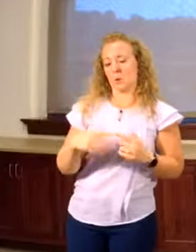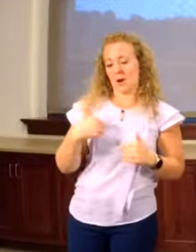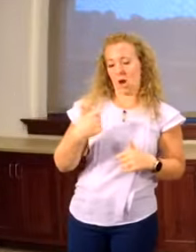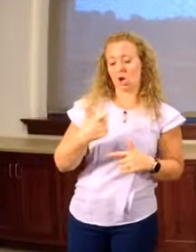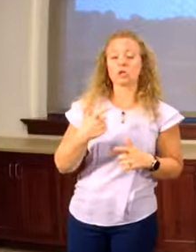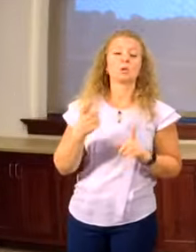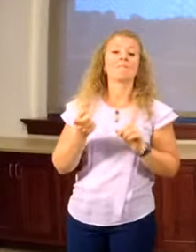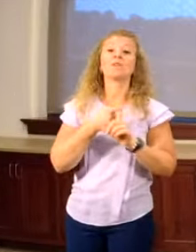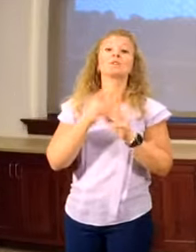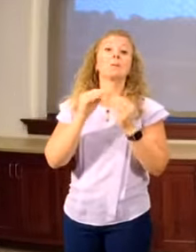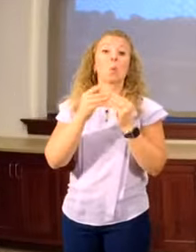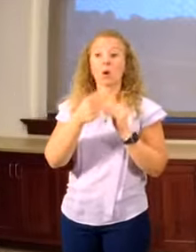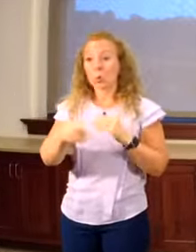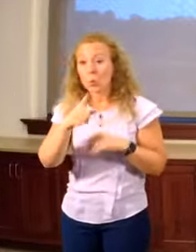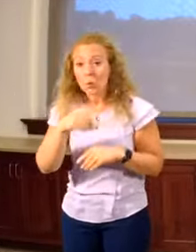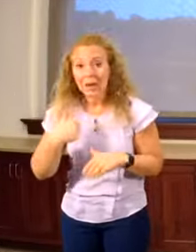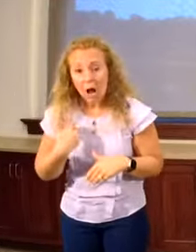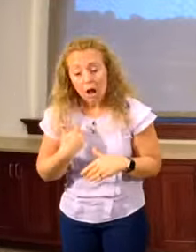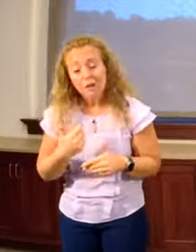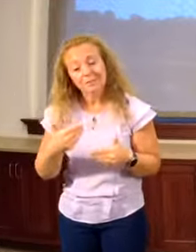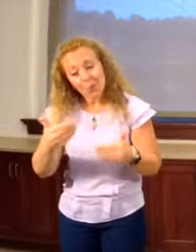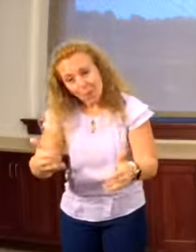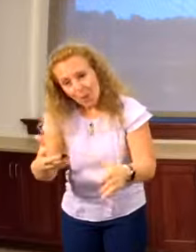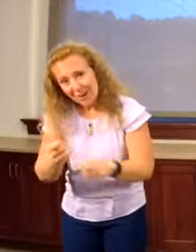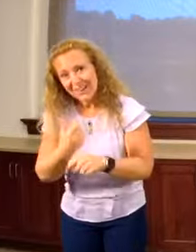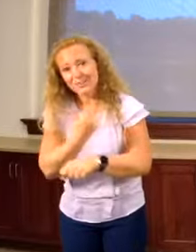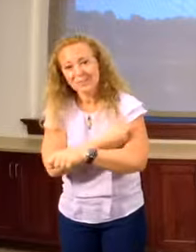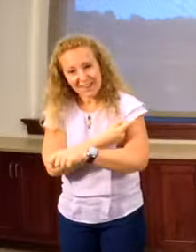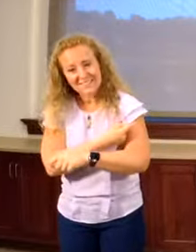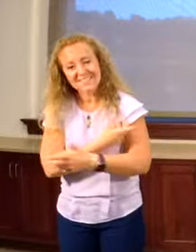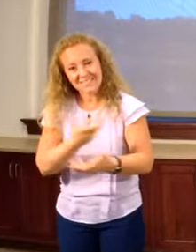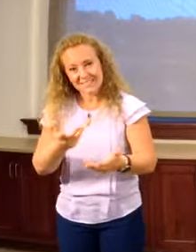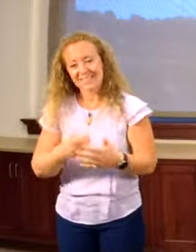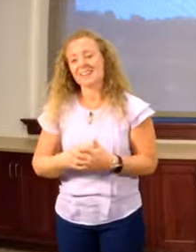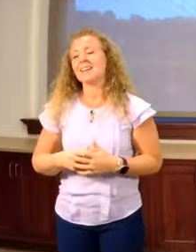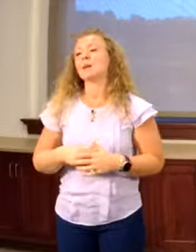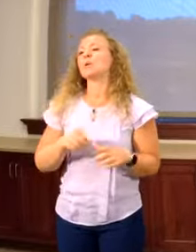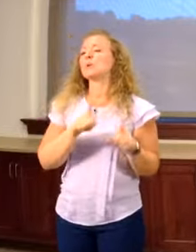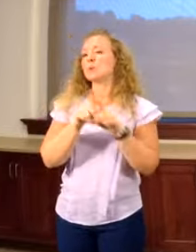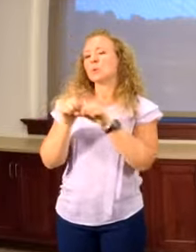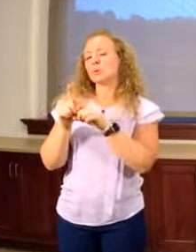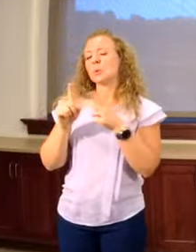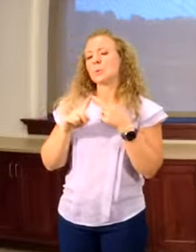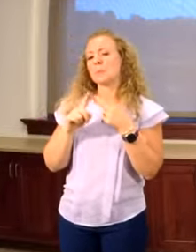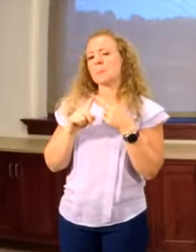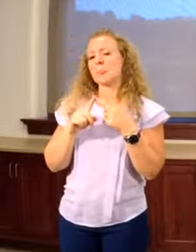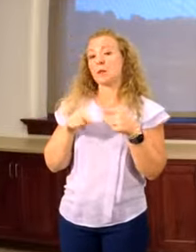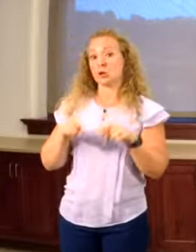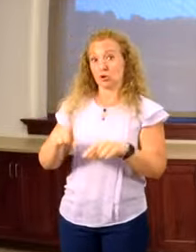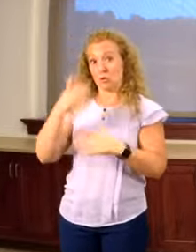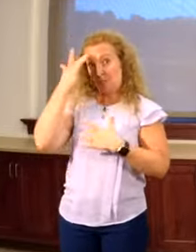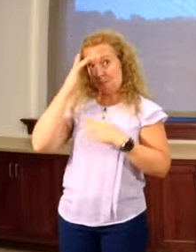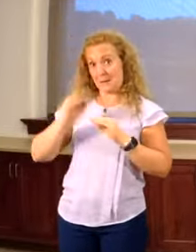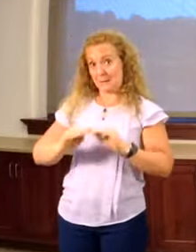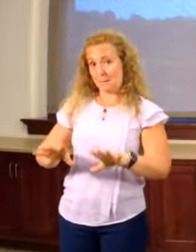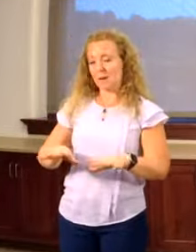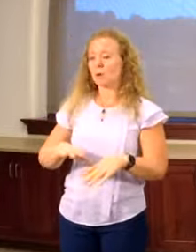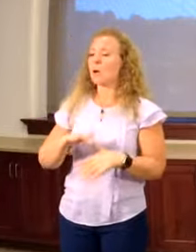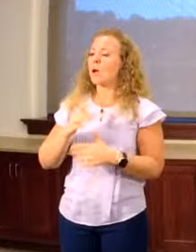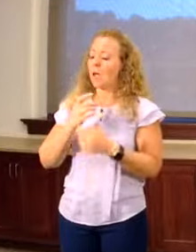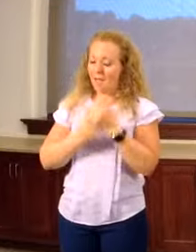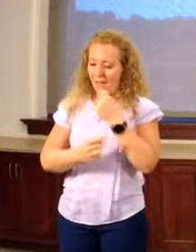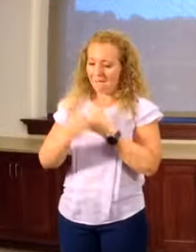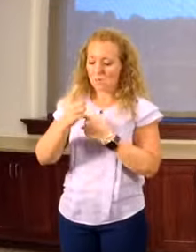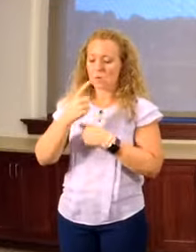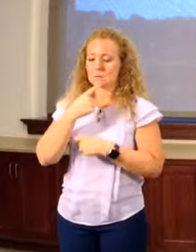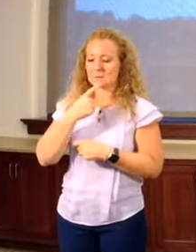message is please go get your vaccine if you're younger. The other thing is that I think over the pandemic, we've all messaged